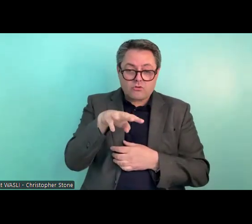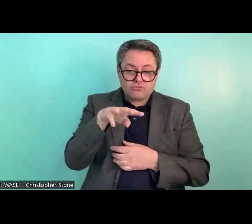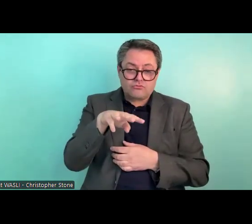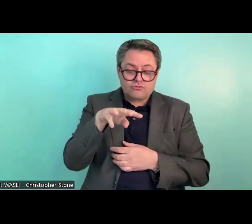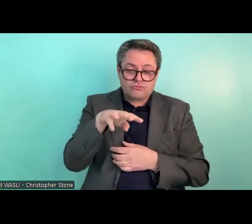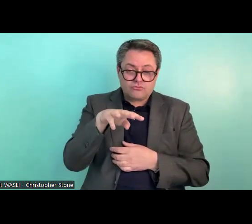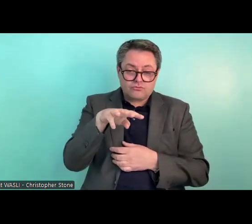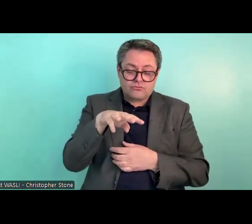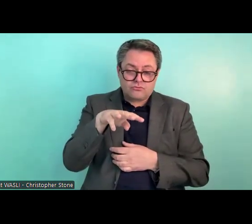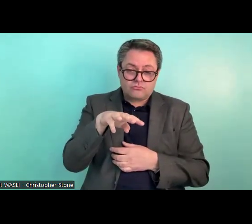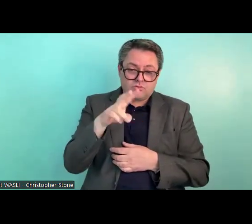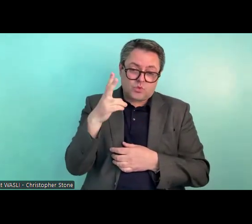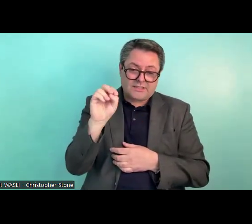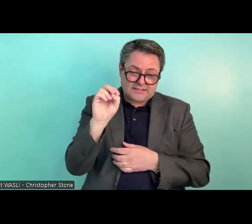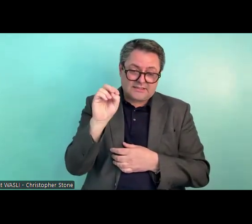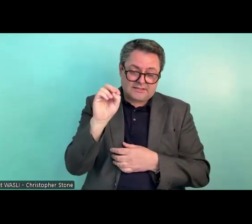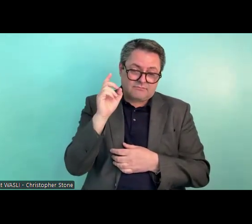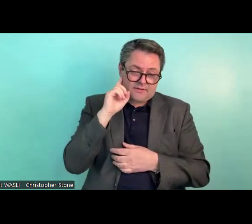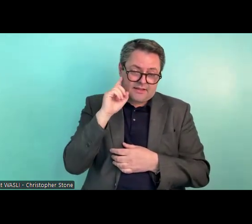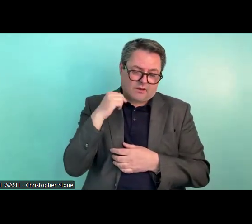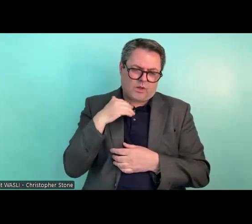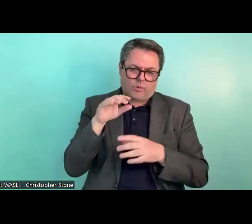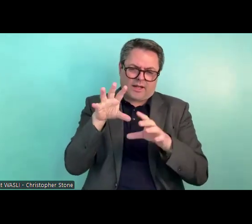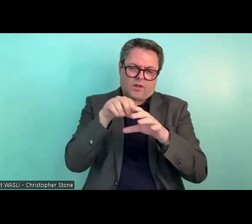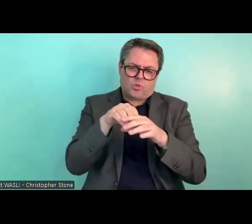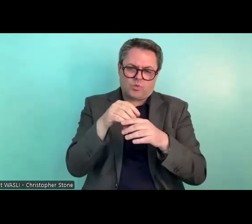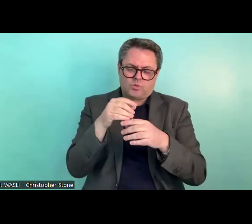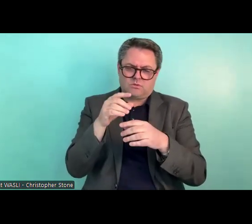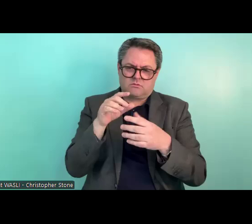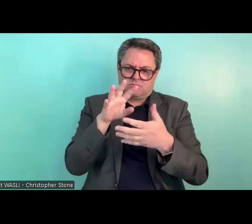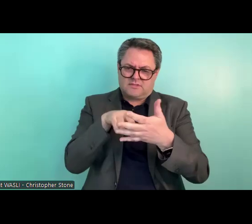the financials. So we will have that event in March.